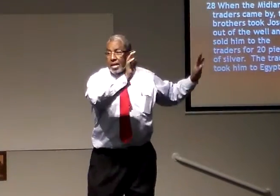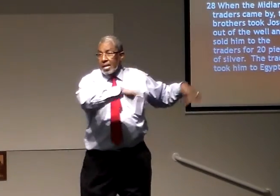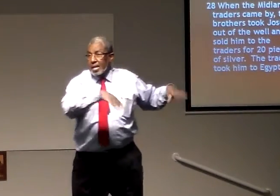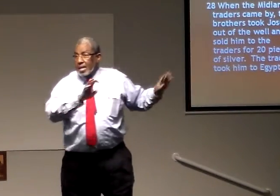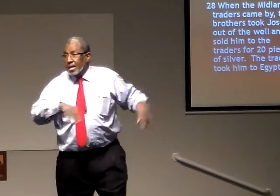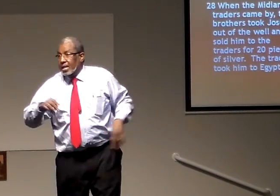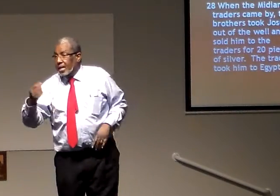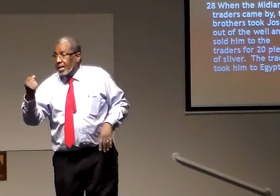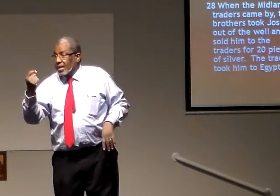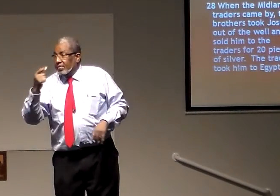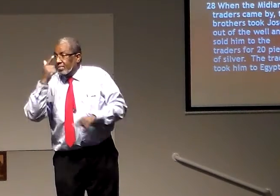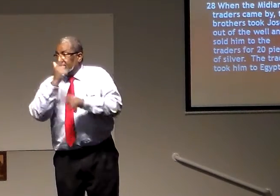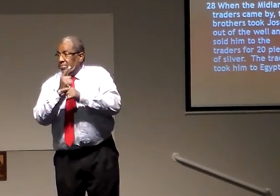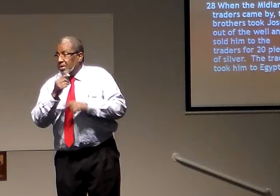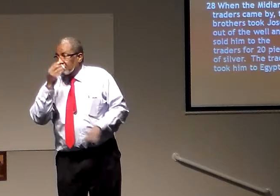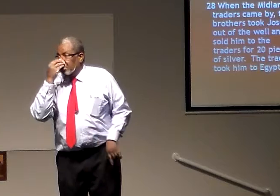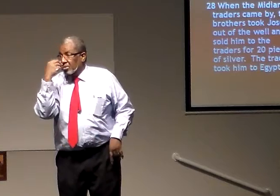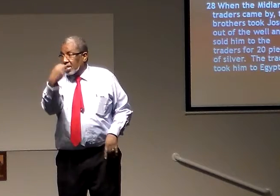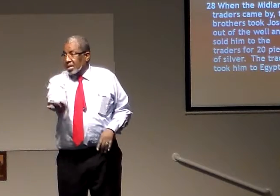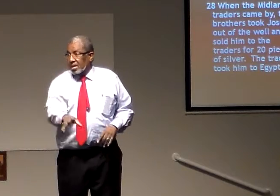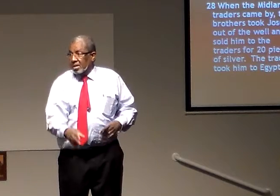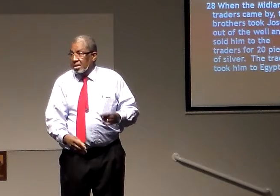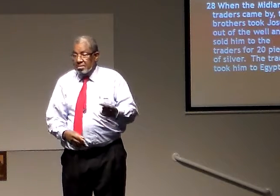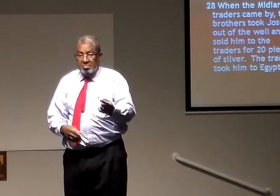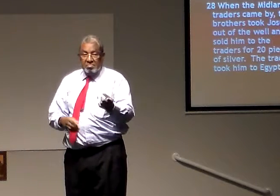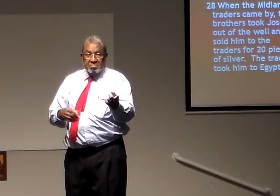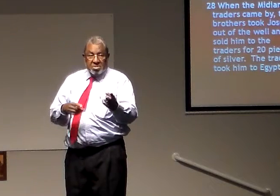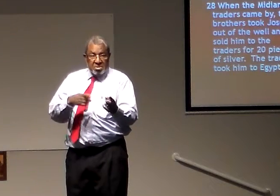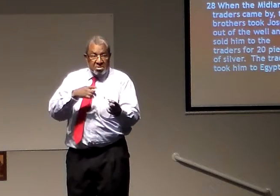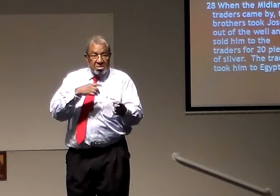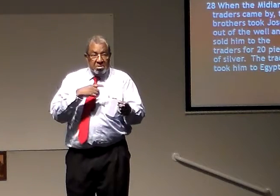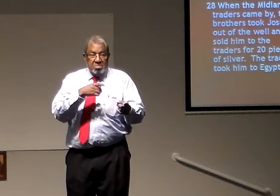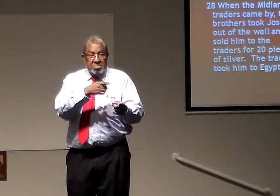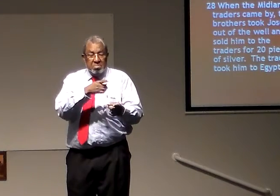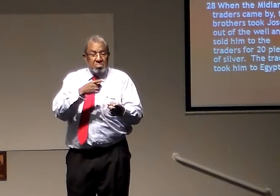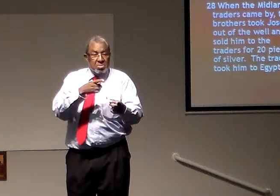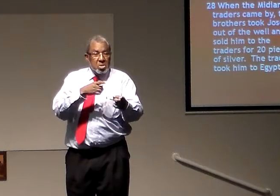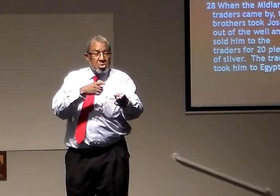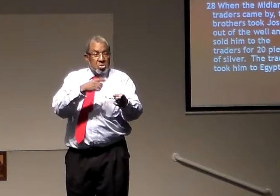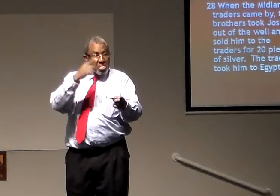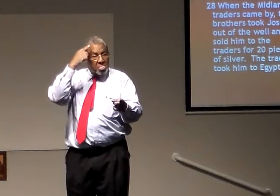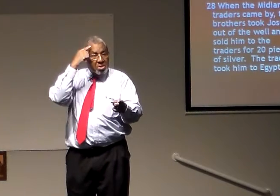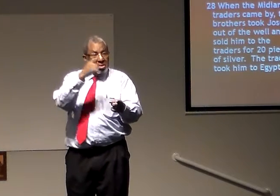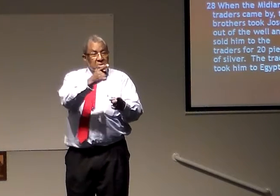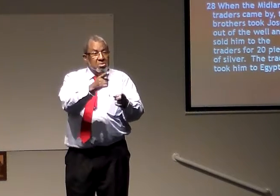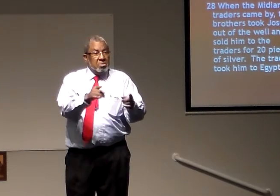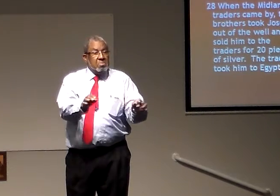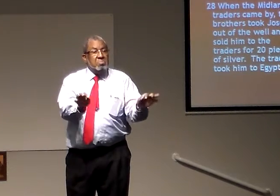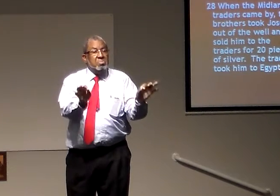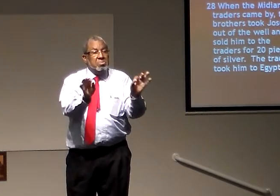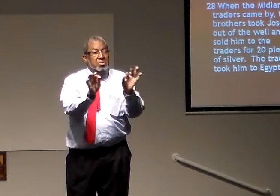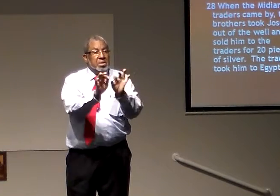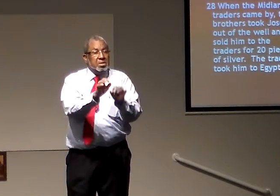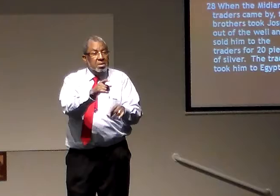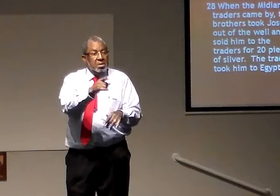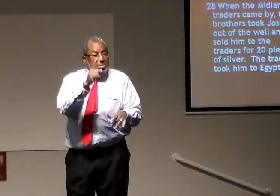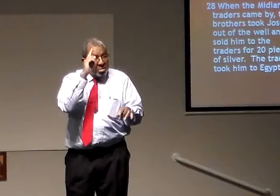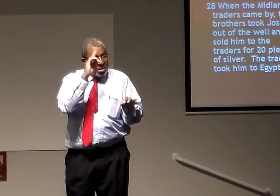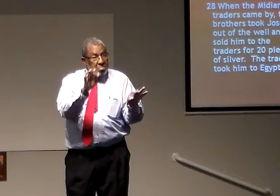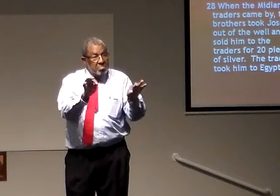Bye-bye, brother. 11 brothers don't even care. So what do? They think, oh, you're